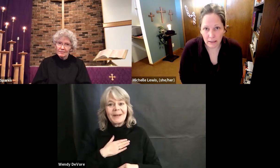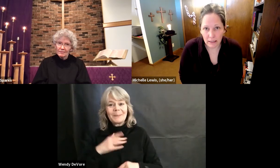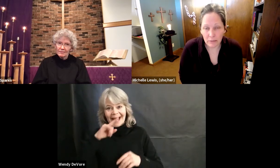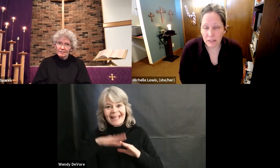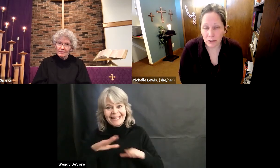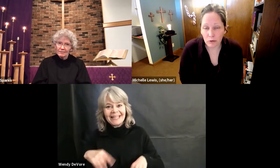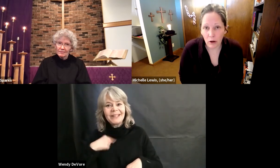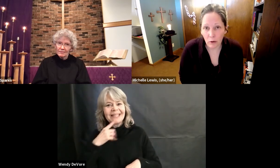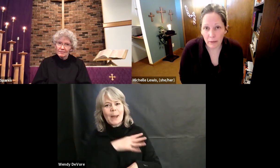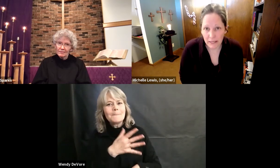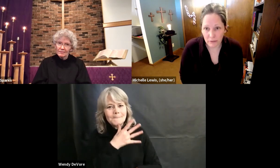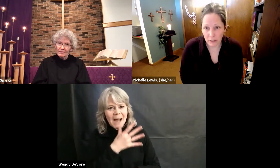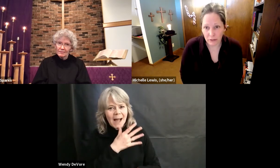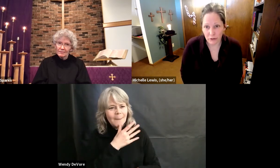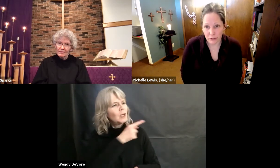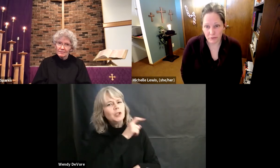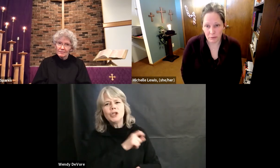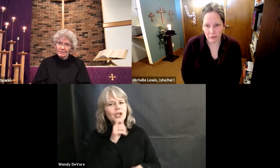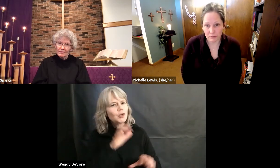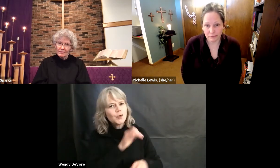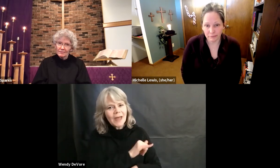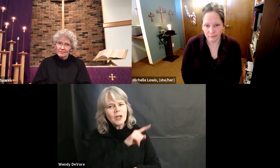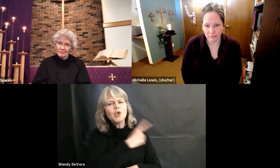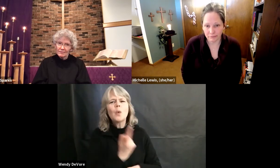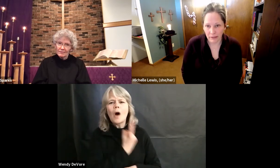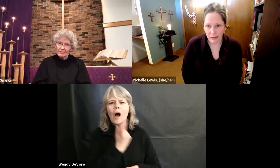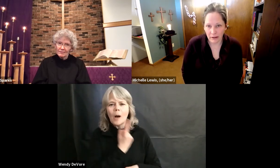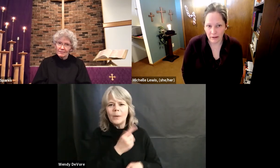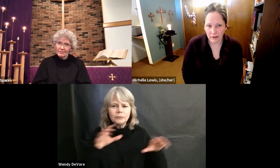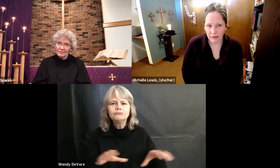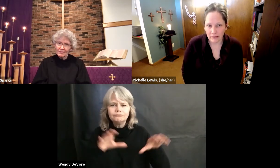that because you always do extra chores for people."